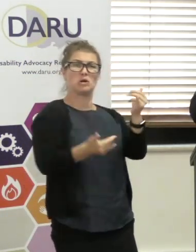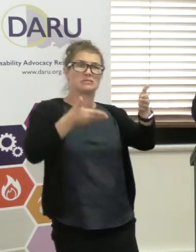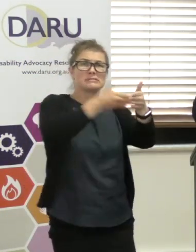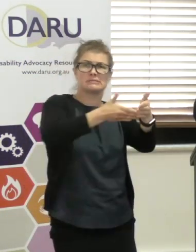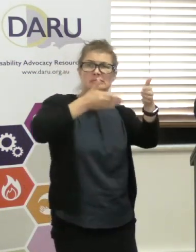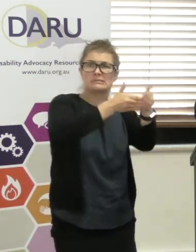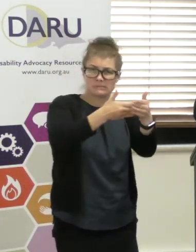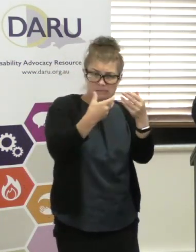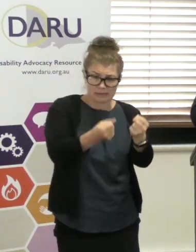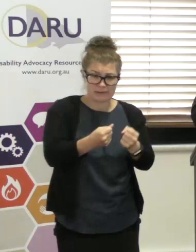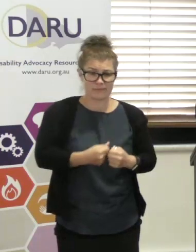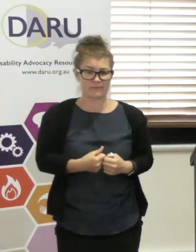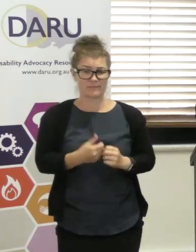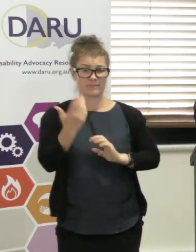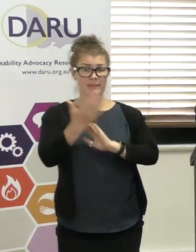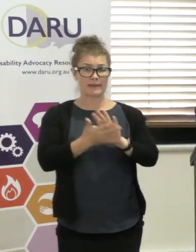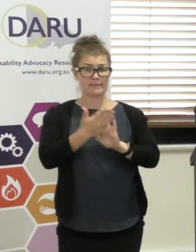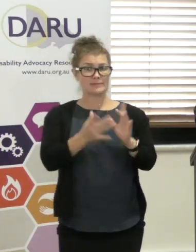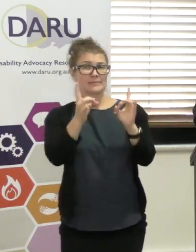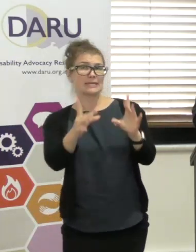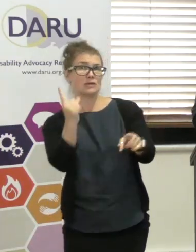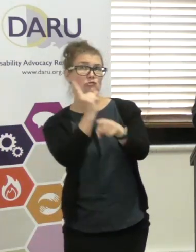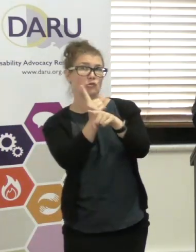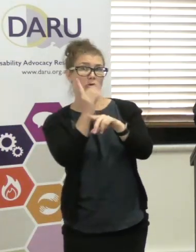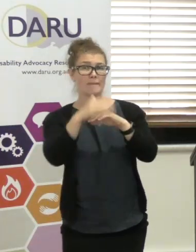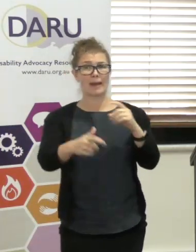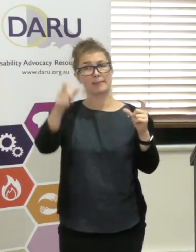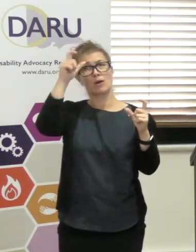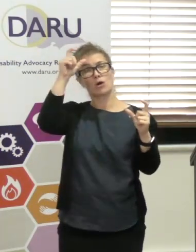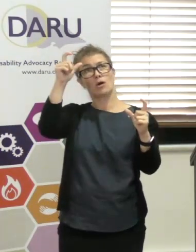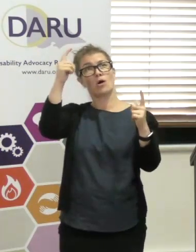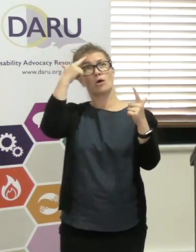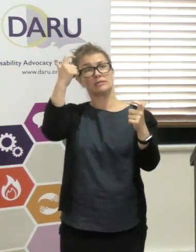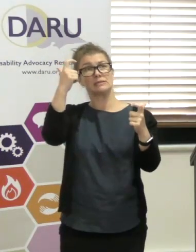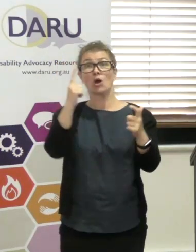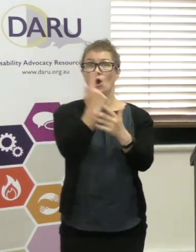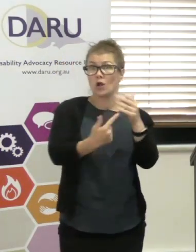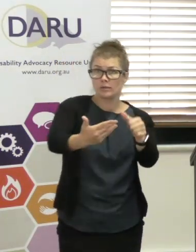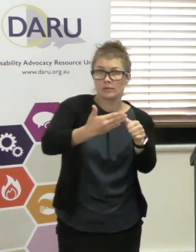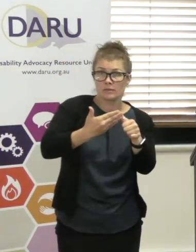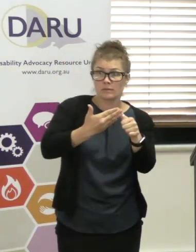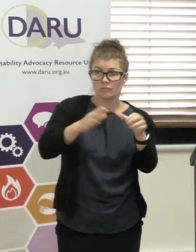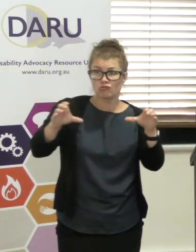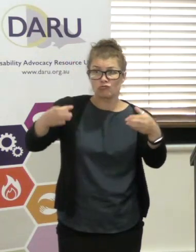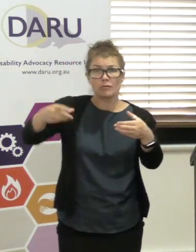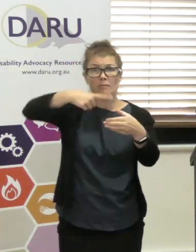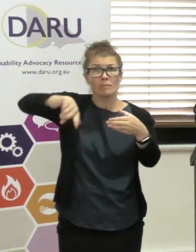concept of now we can start getting, and this is what the data is showing, and it's not just the Aboriginal population that this concept's applied to. You